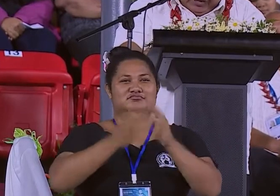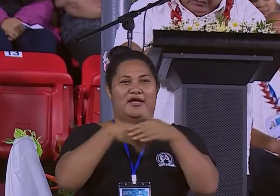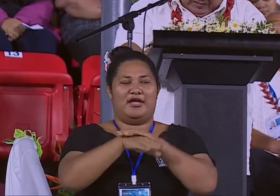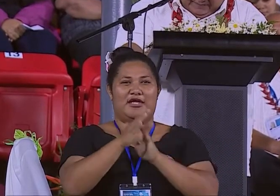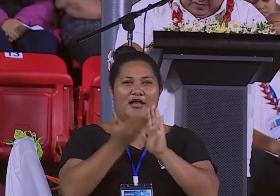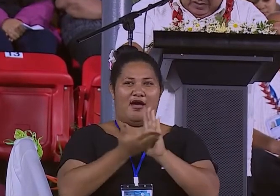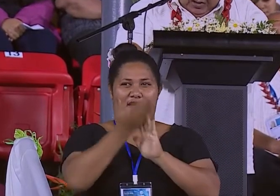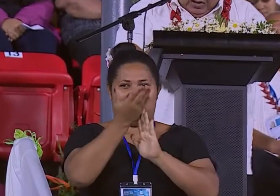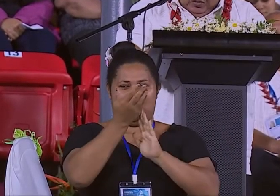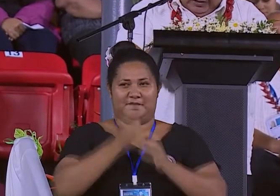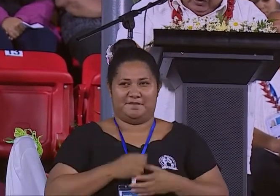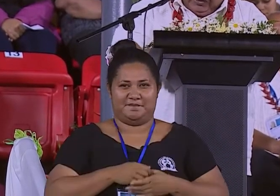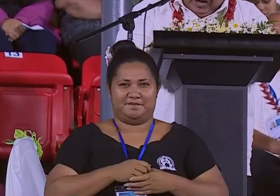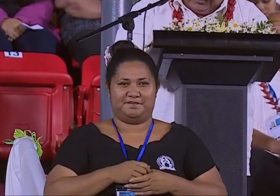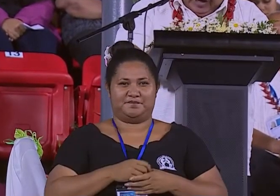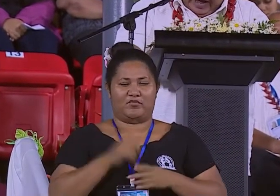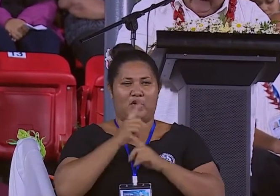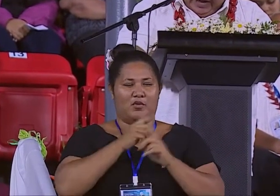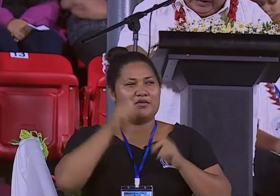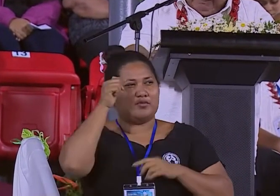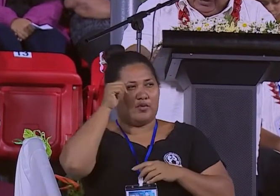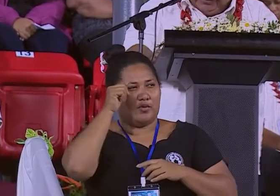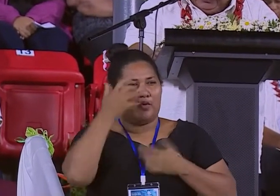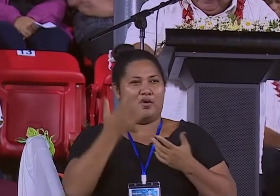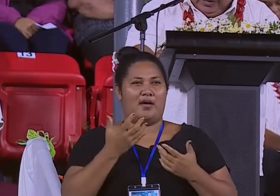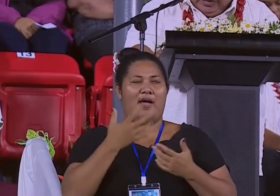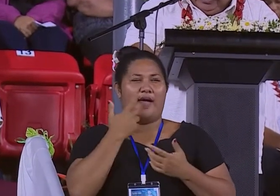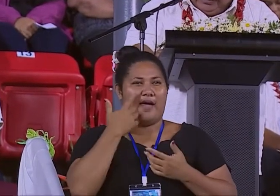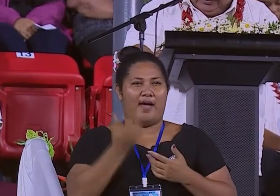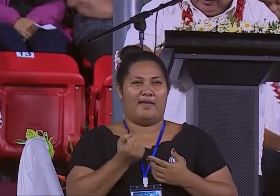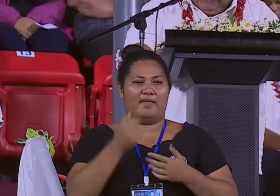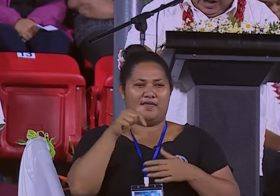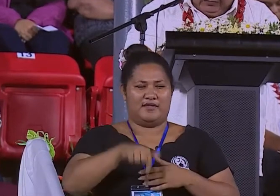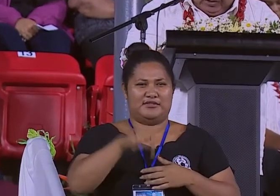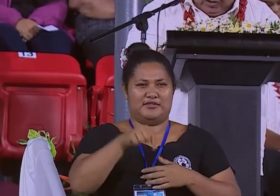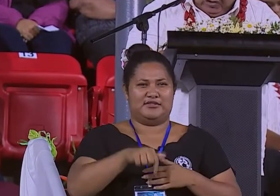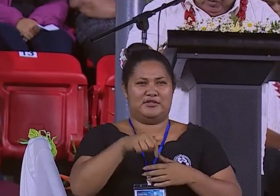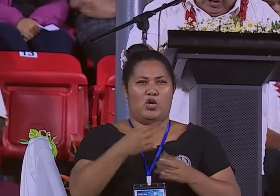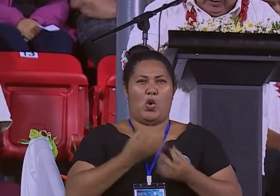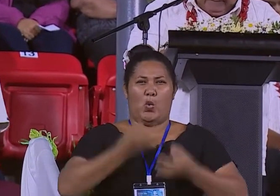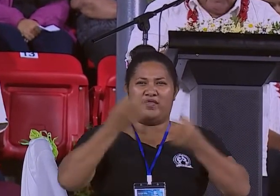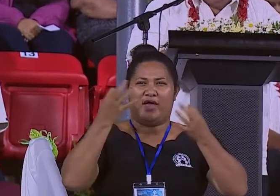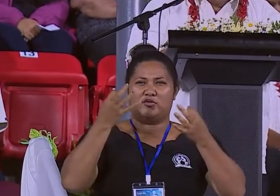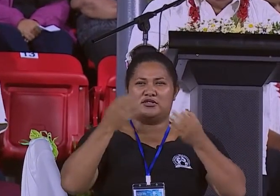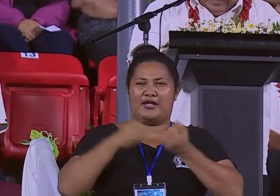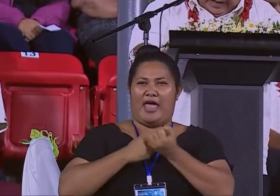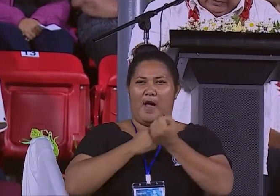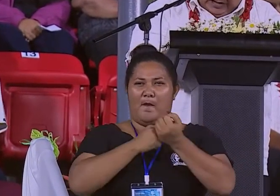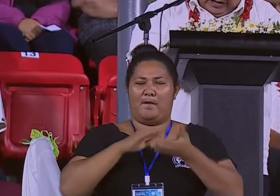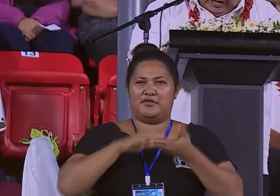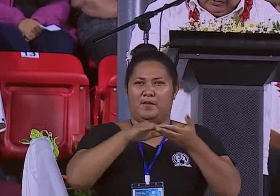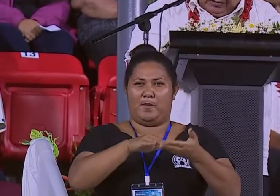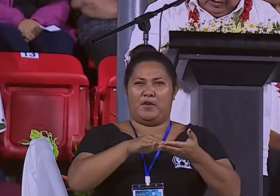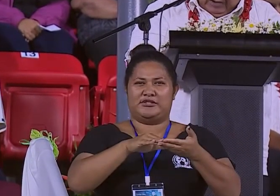in high definition. We could not have accomplished this without the